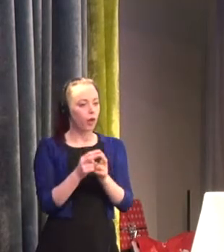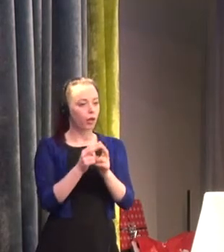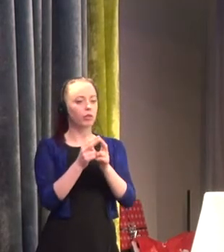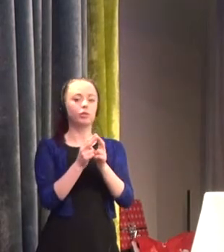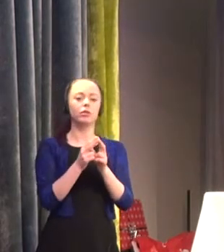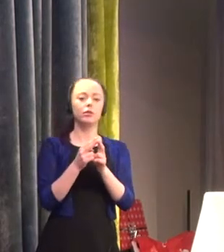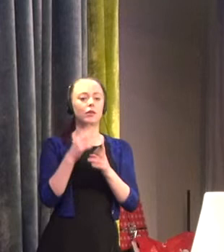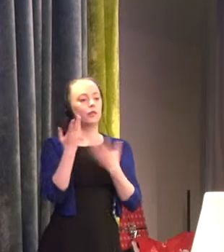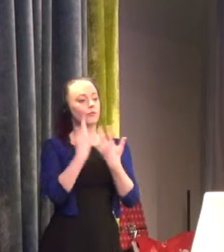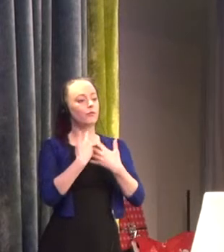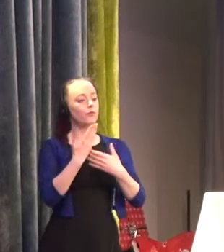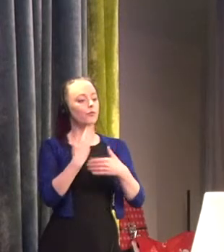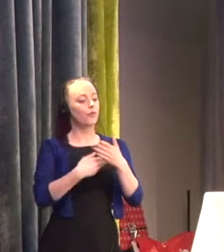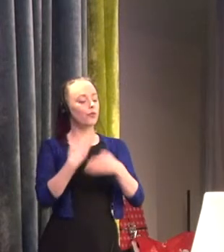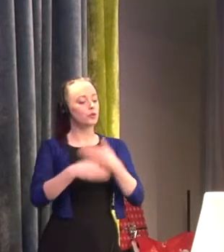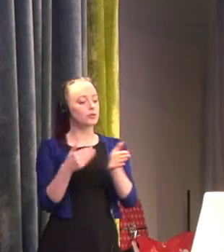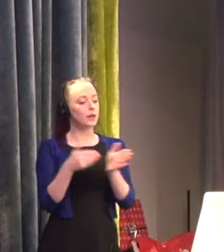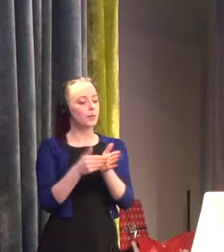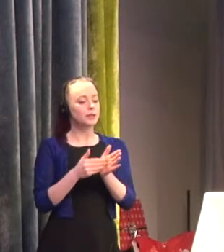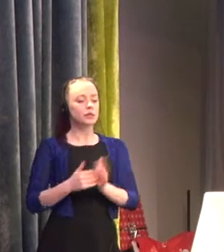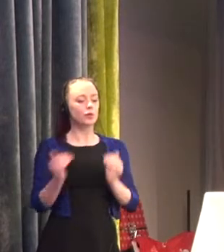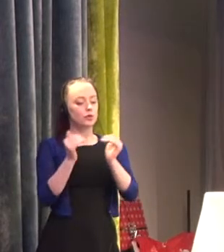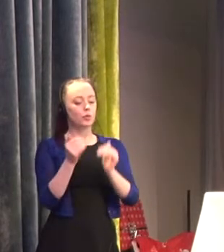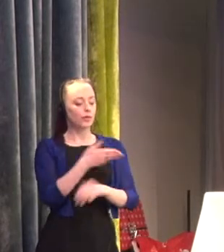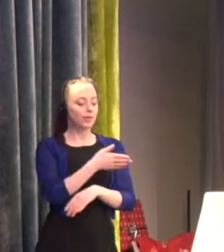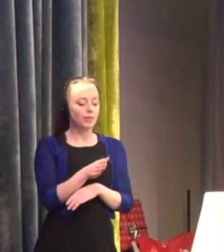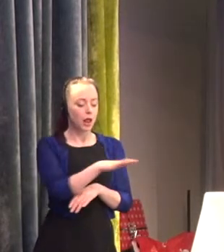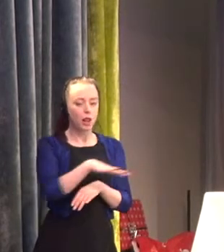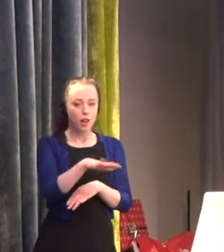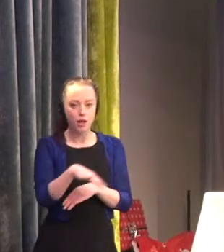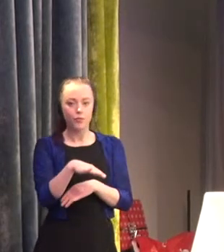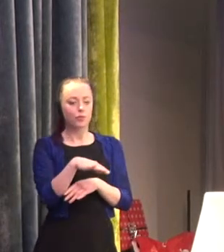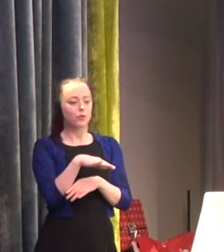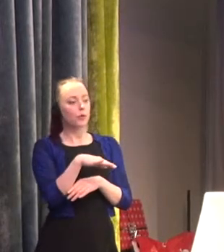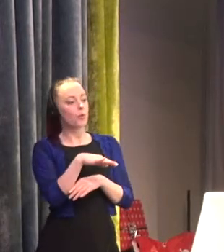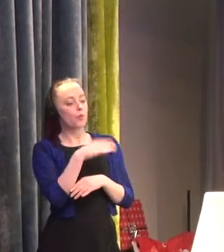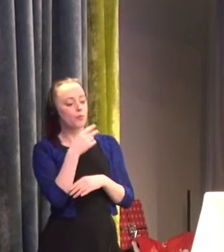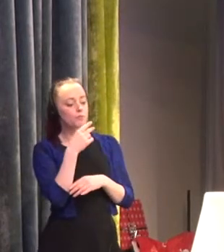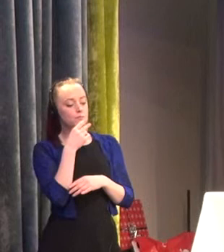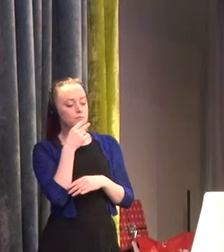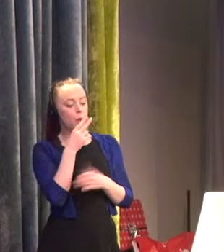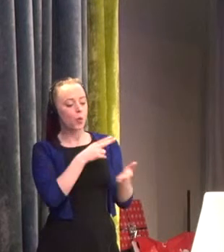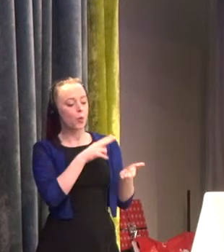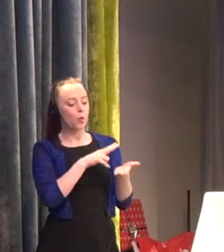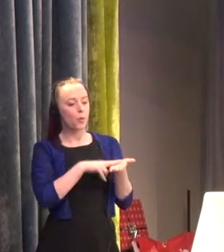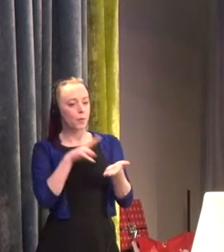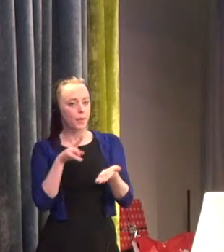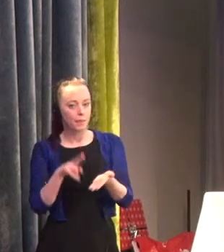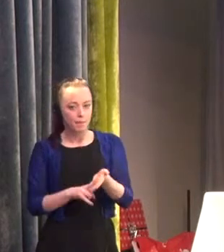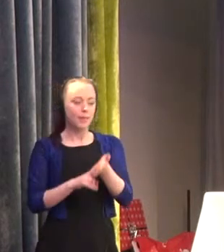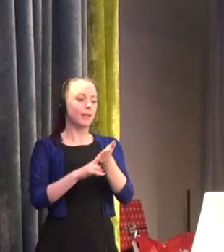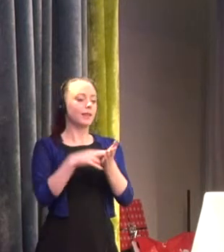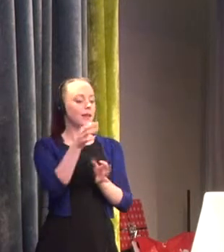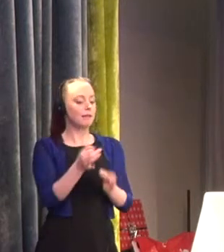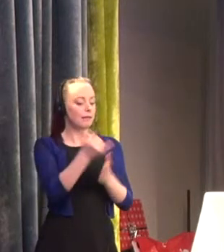of the committee, not article by article, but here are 3 or 4 or 5 things that, themes or matters